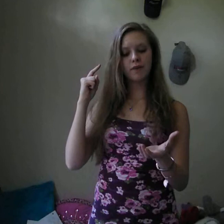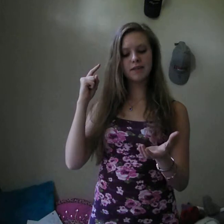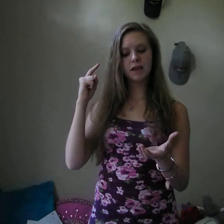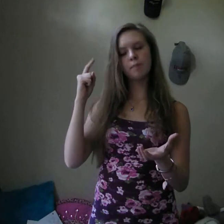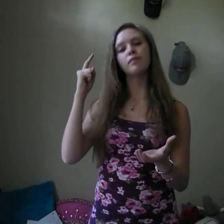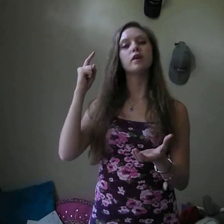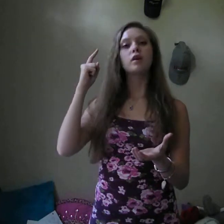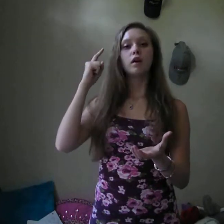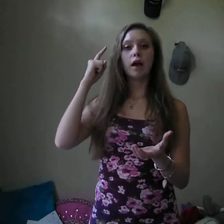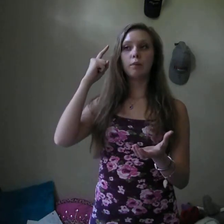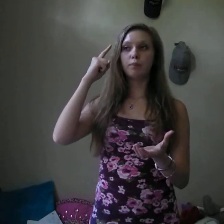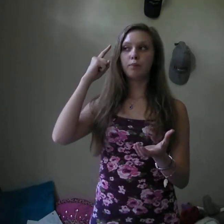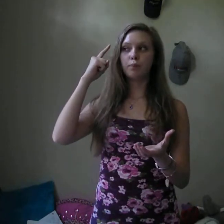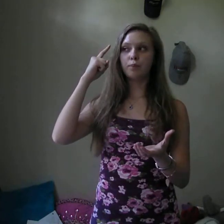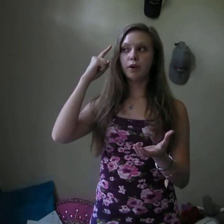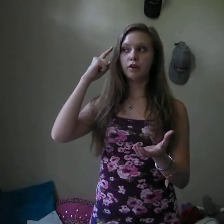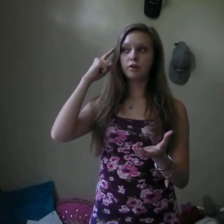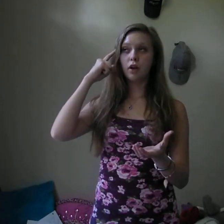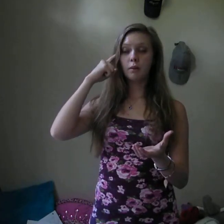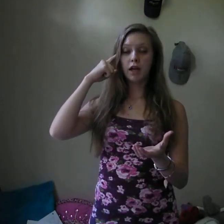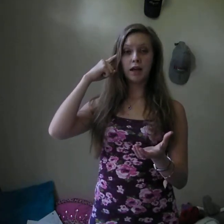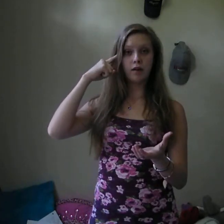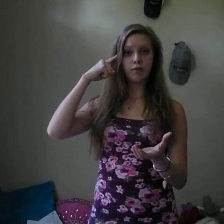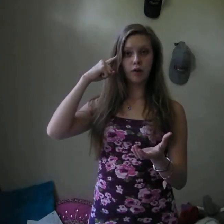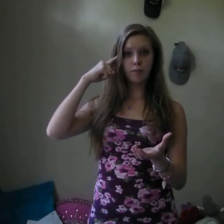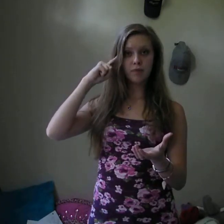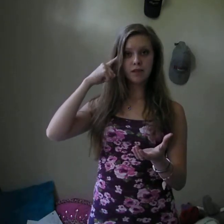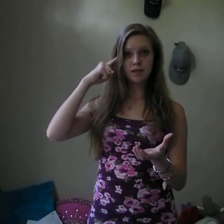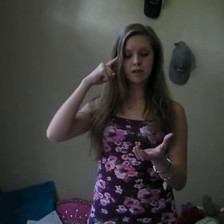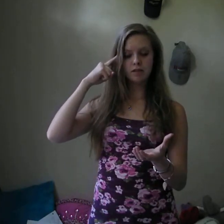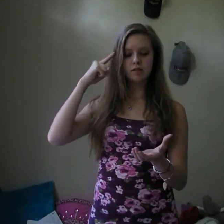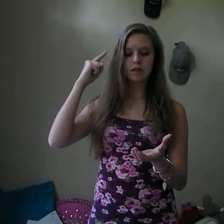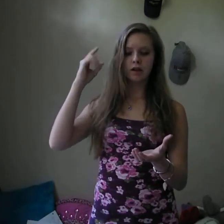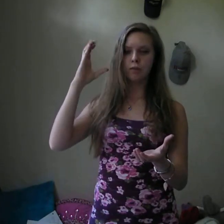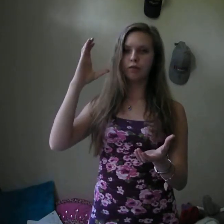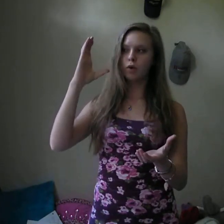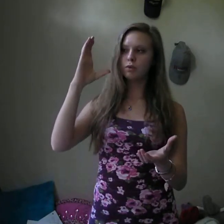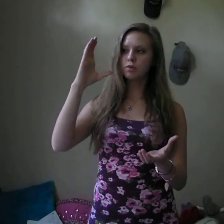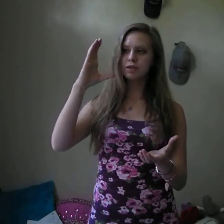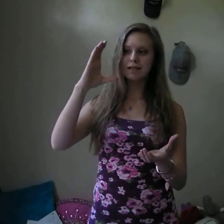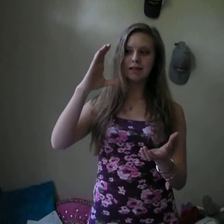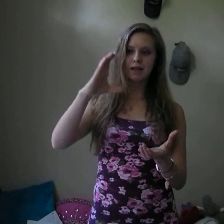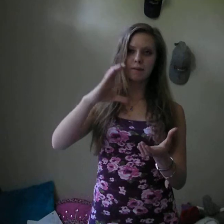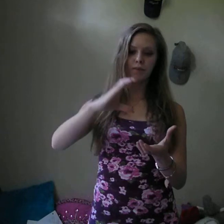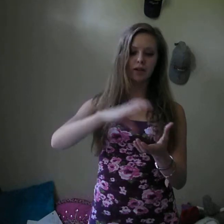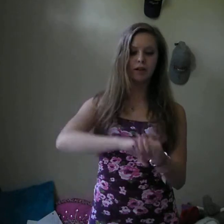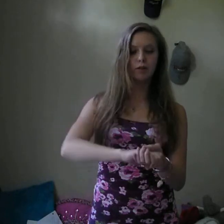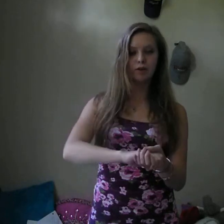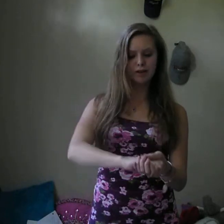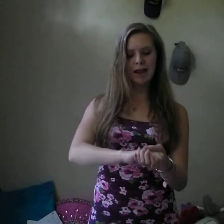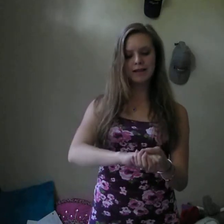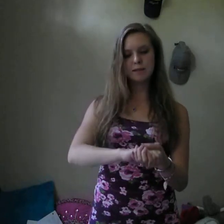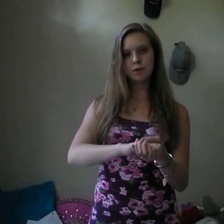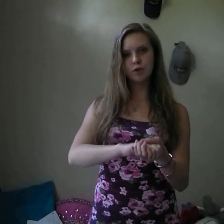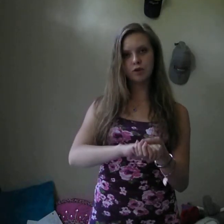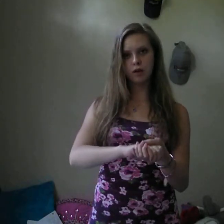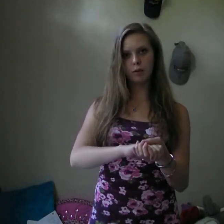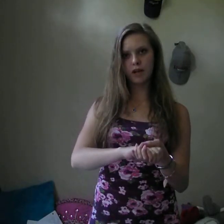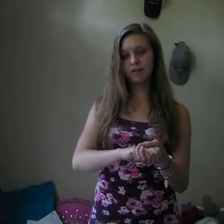facing up, and bring your dominant hand from this, and it will form into a C, and clasp your non-dominant hand.